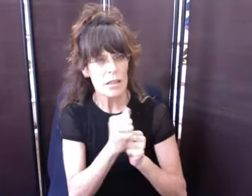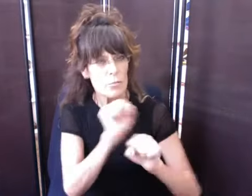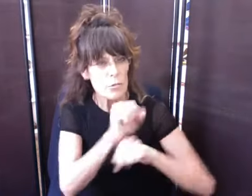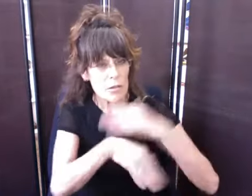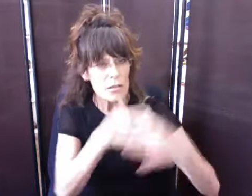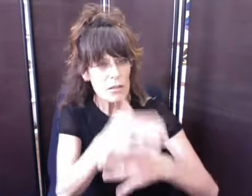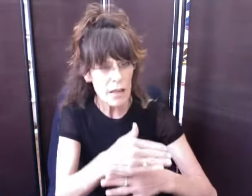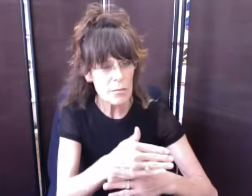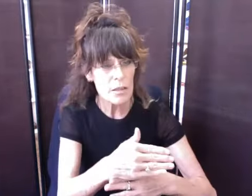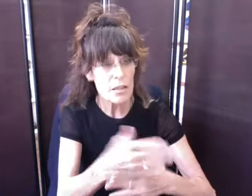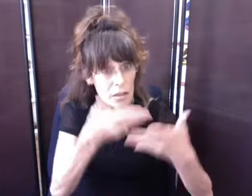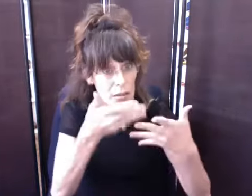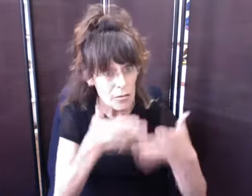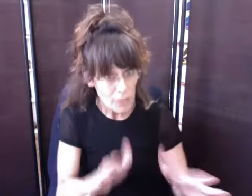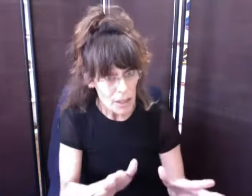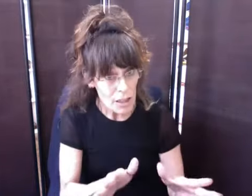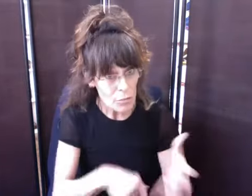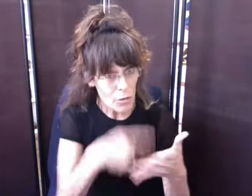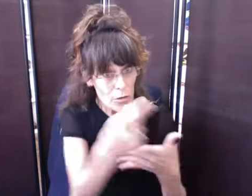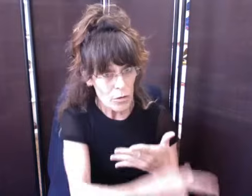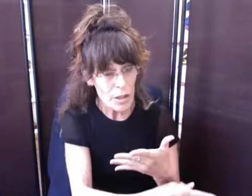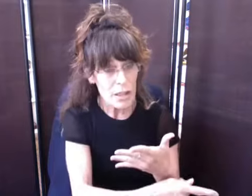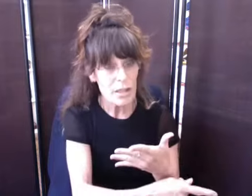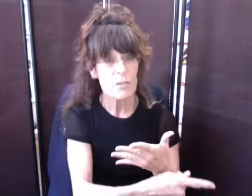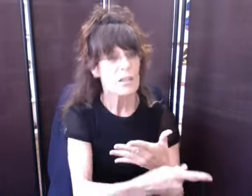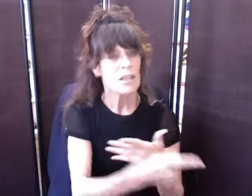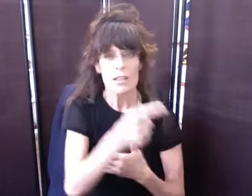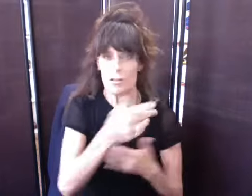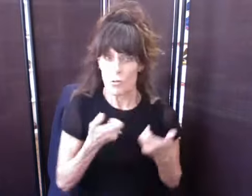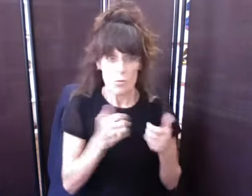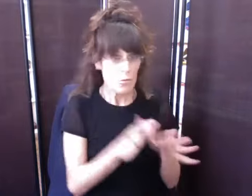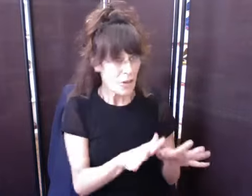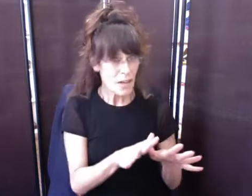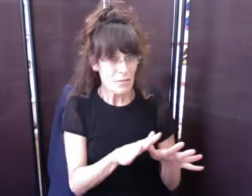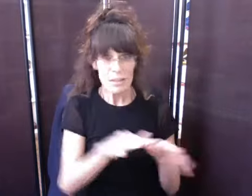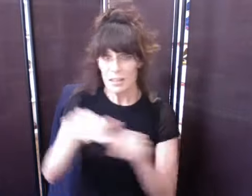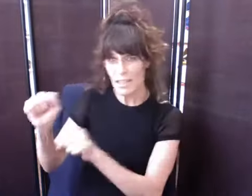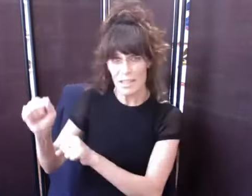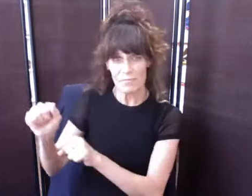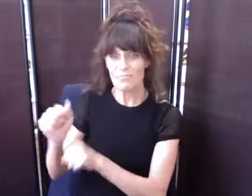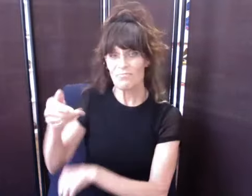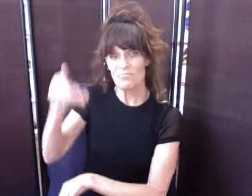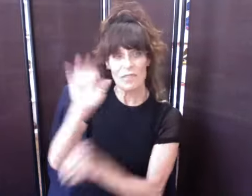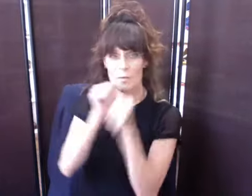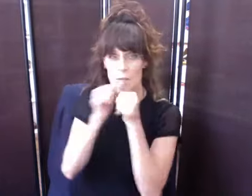God bless you. But don't leave until the work is done. Please. That's where the magic is. I didn't realize that.